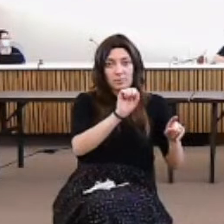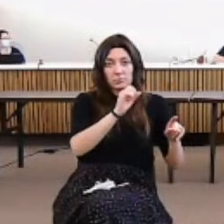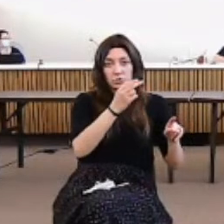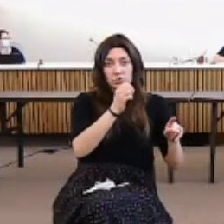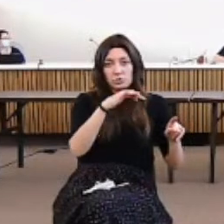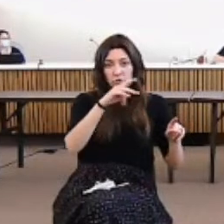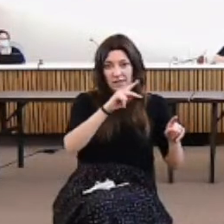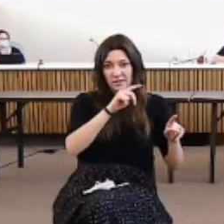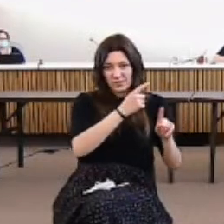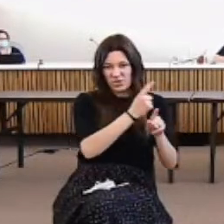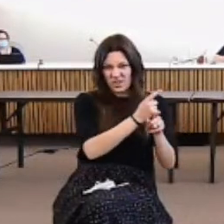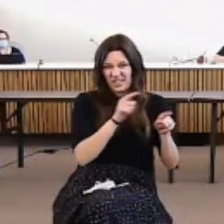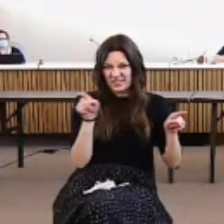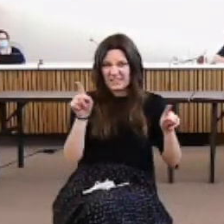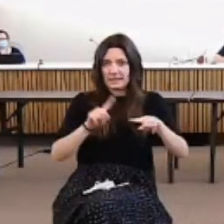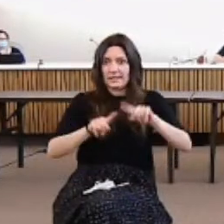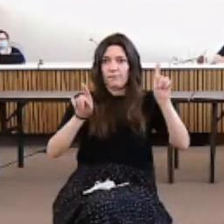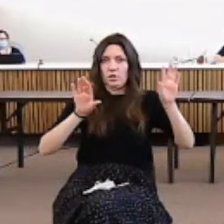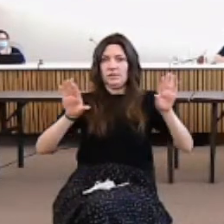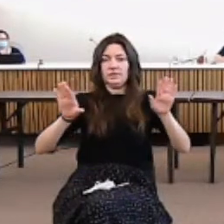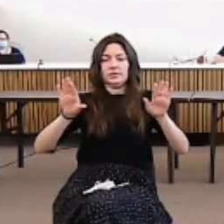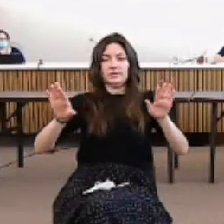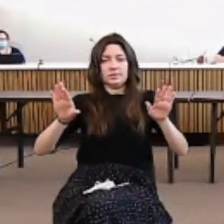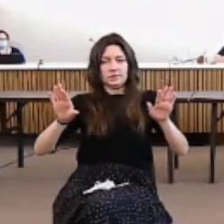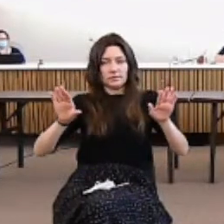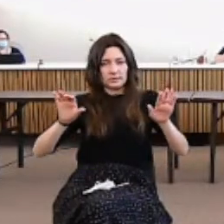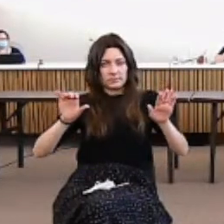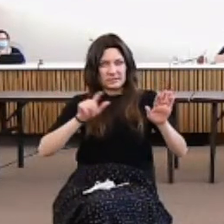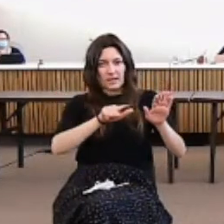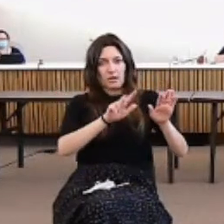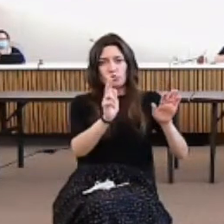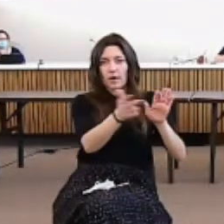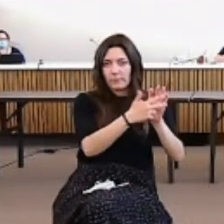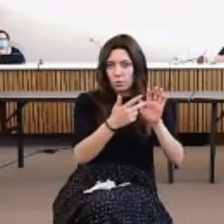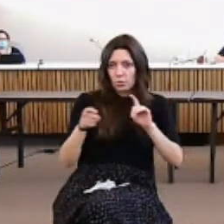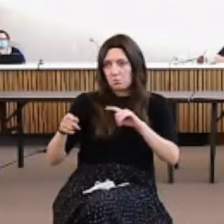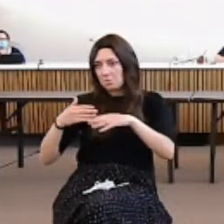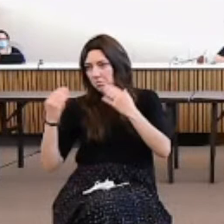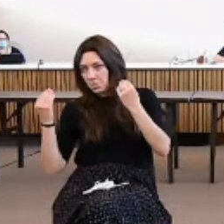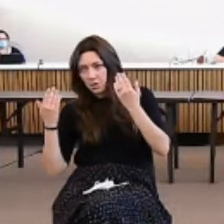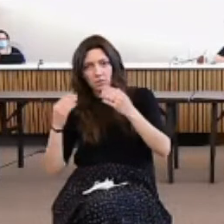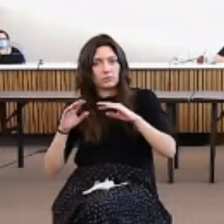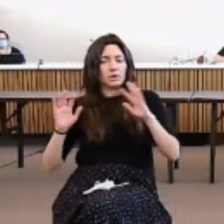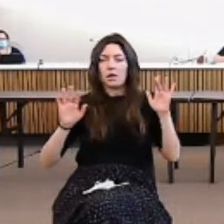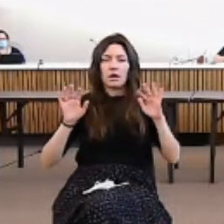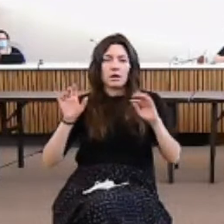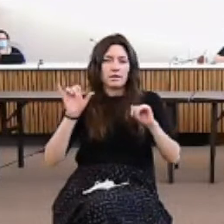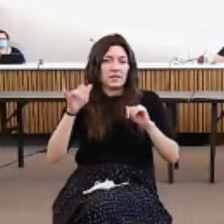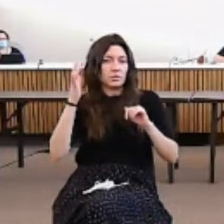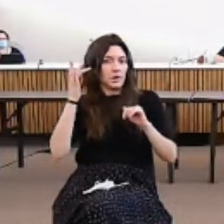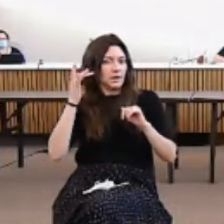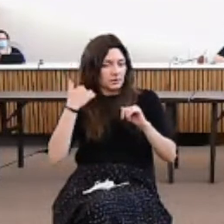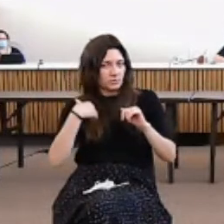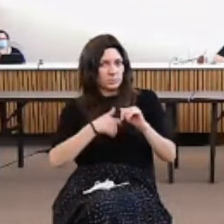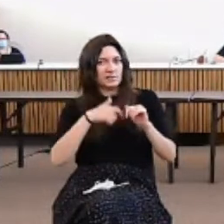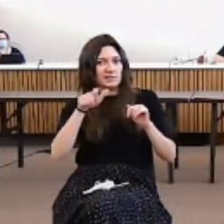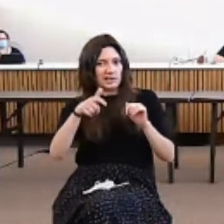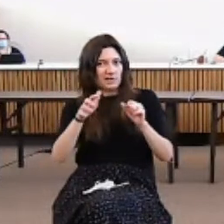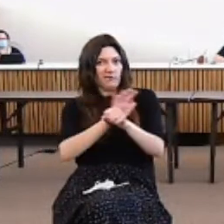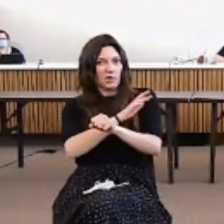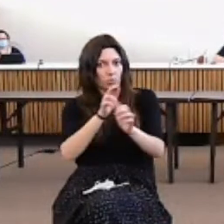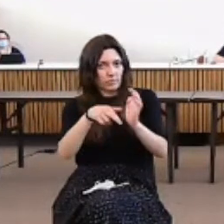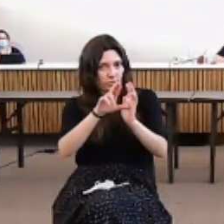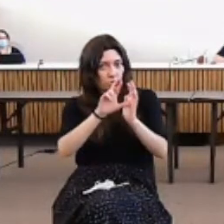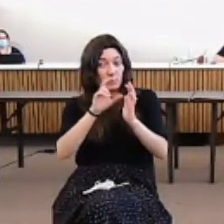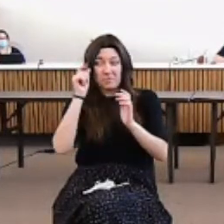So that's why that one did do a full EAF and a coordinated review. But for ones like this, and as I said,